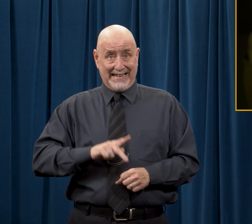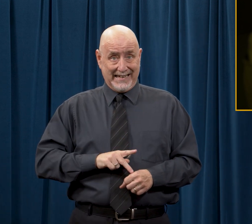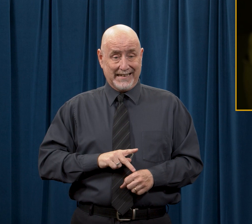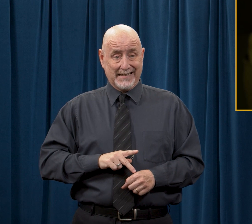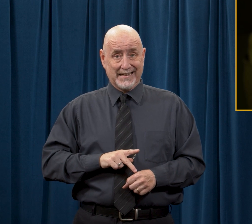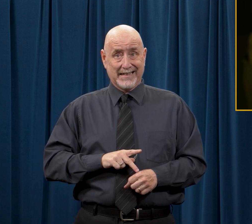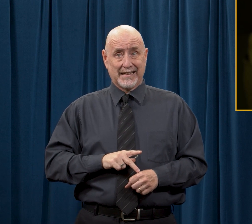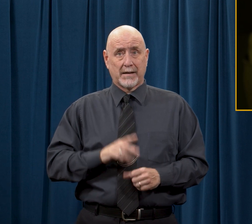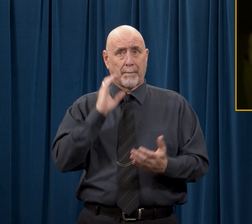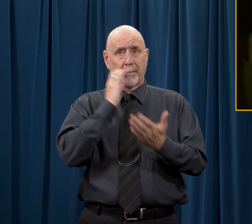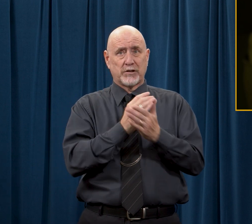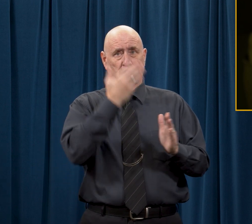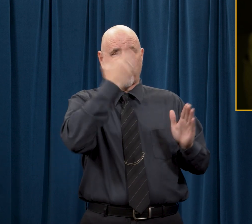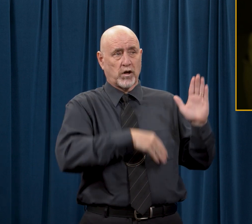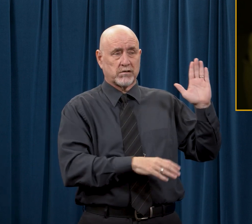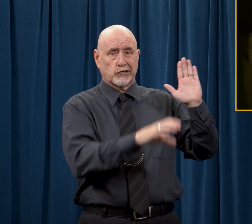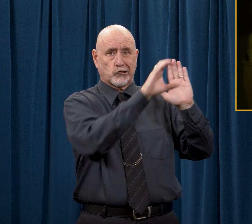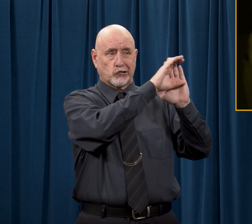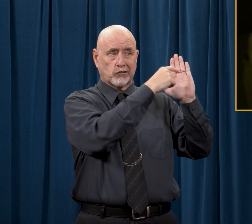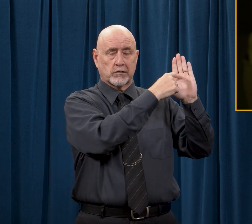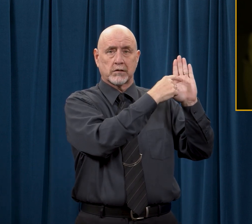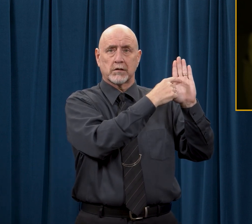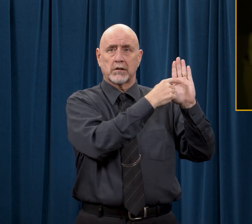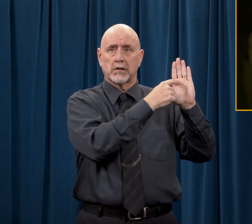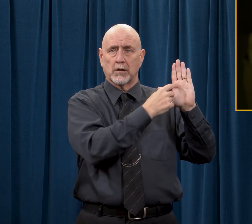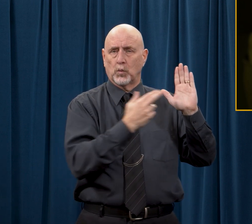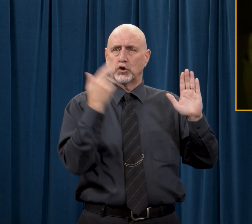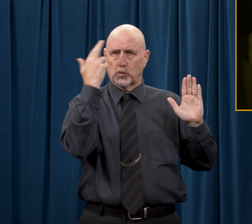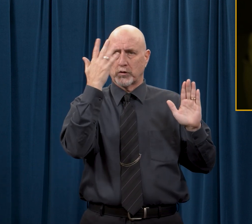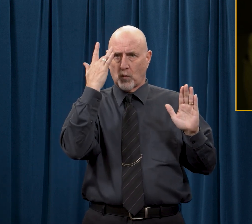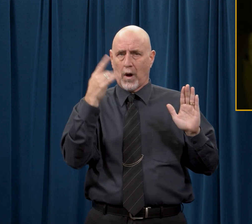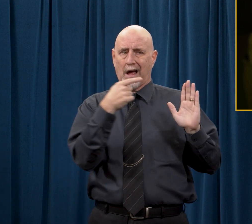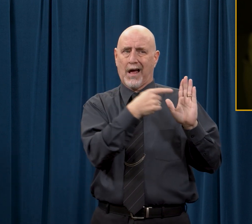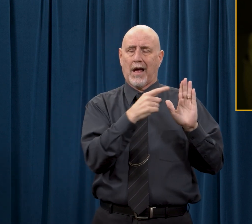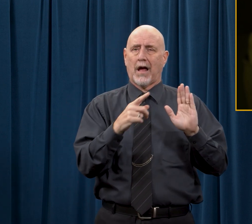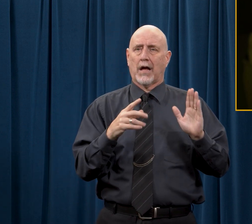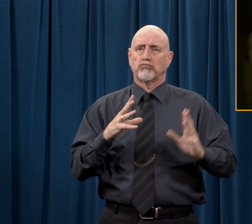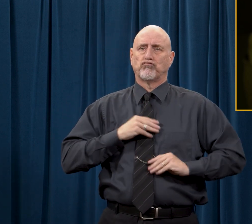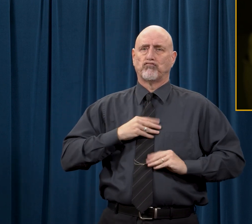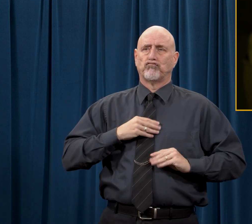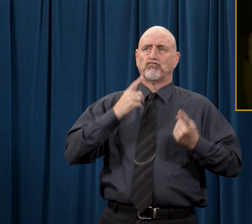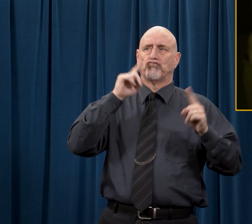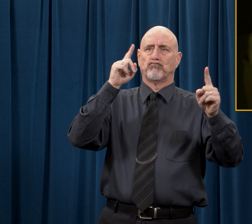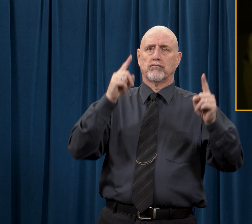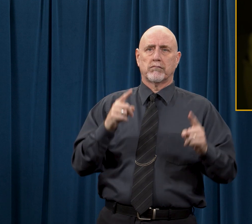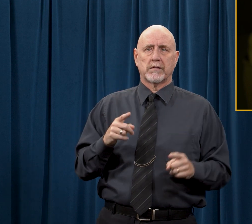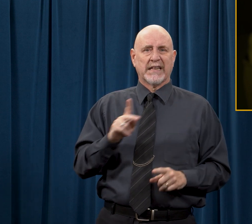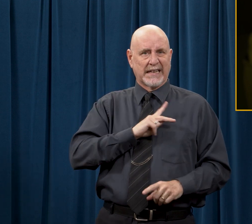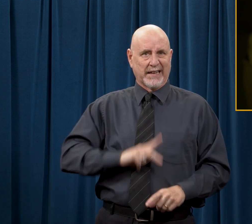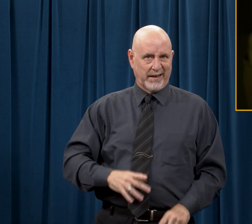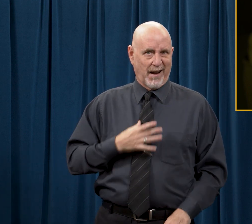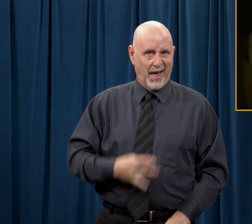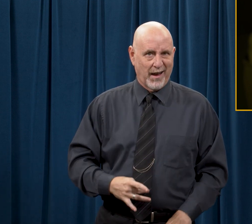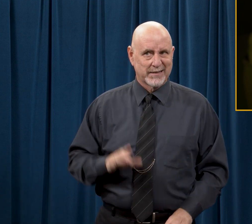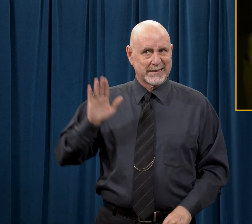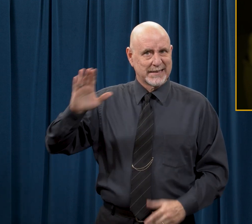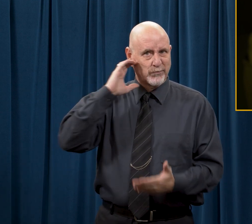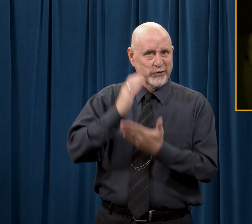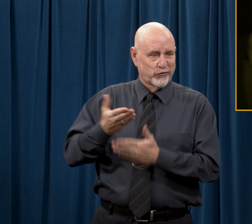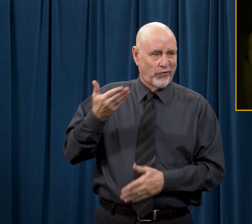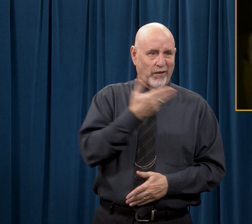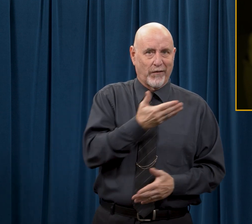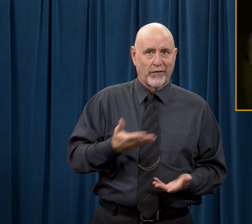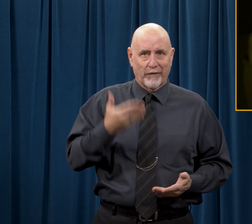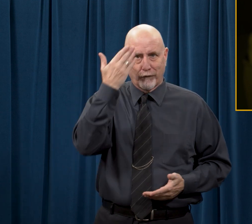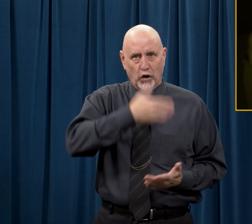that the king was pictured on the front of it was one reason why it was so successful. He liked the fact